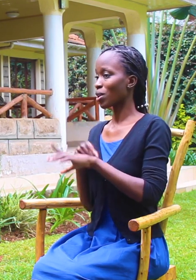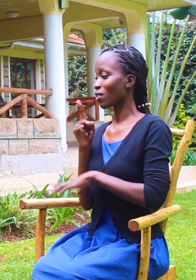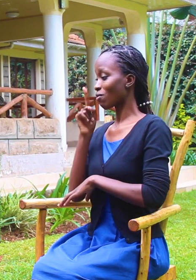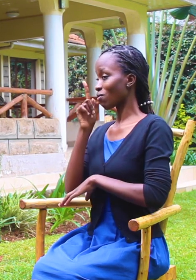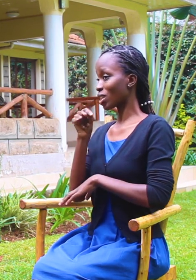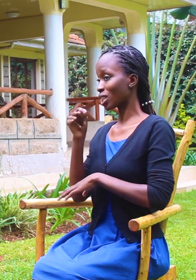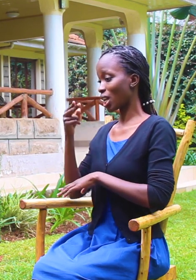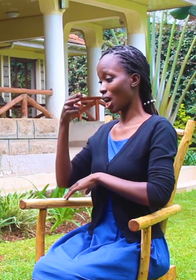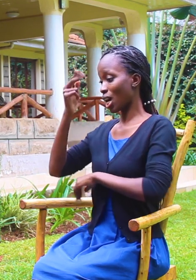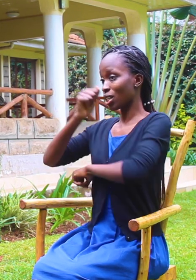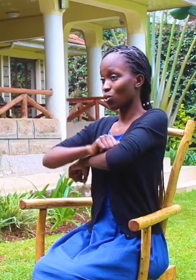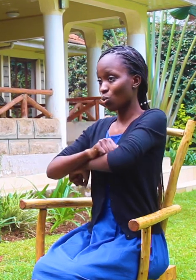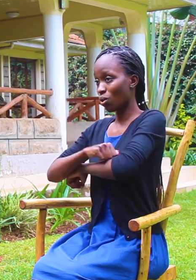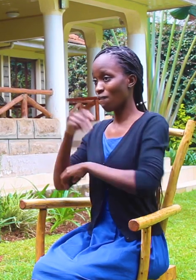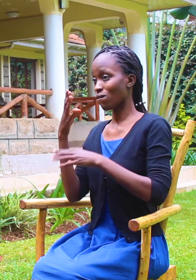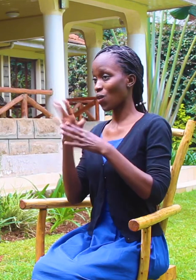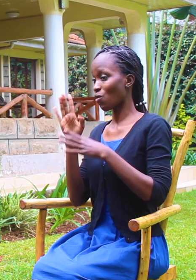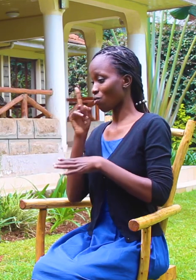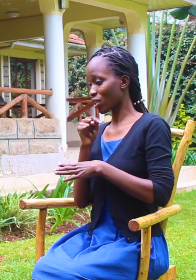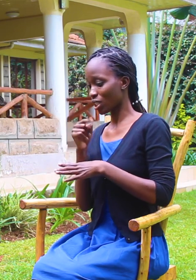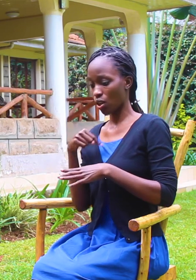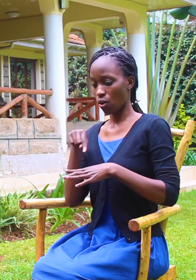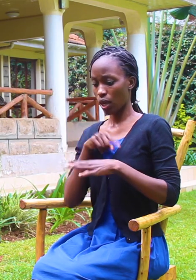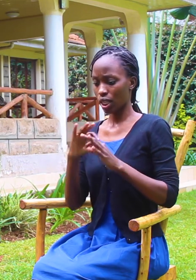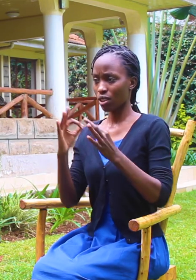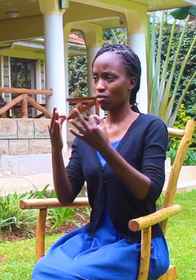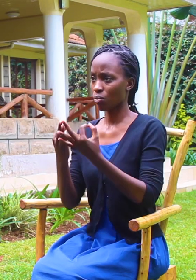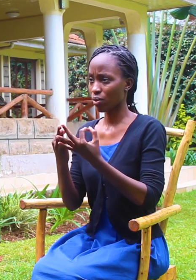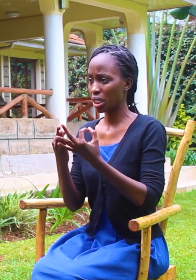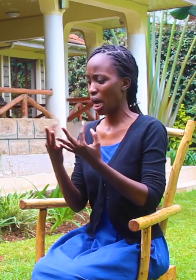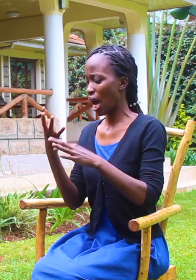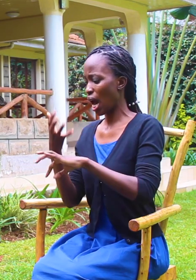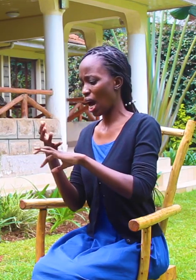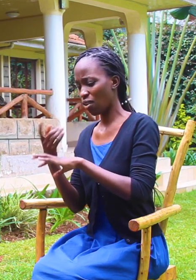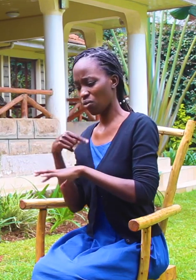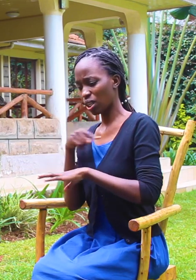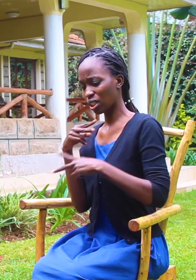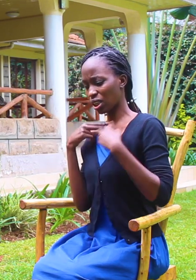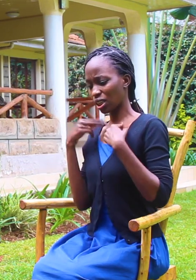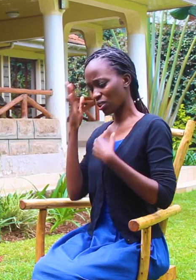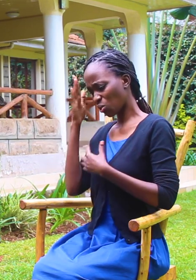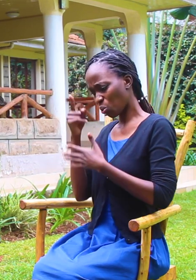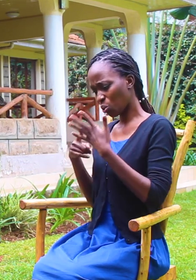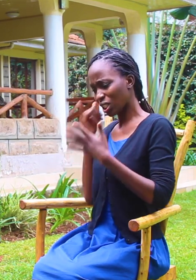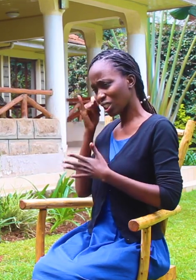4, as a family, it was not difficult for us to know what she wants. She wanted to be